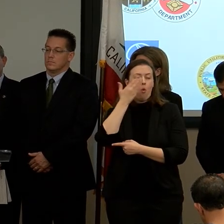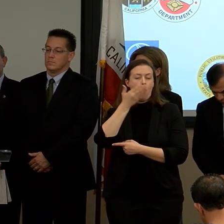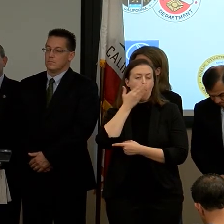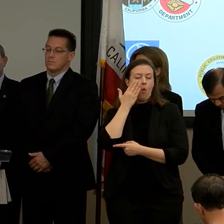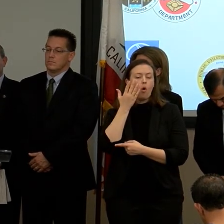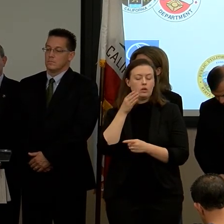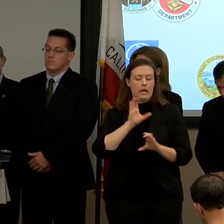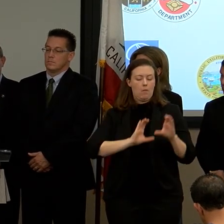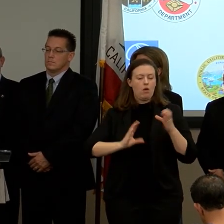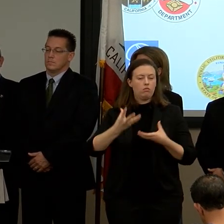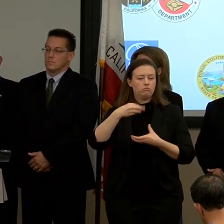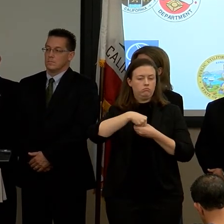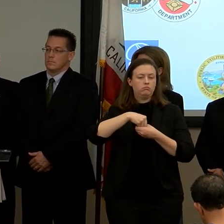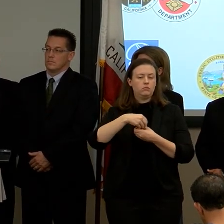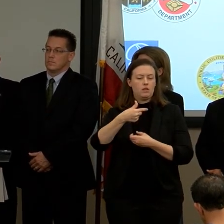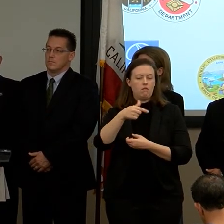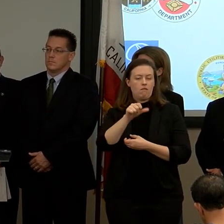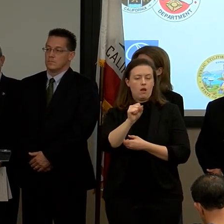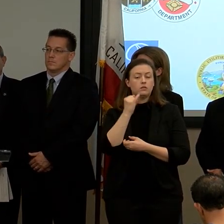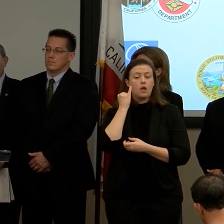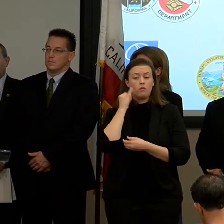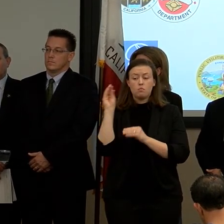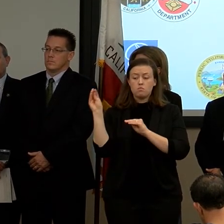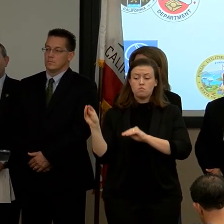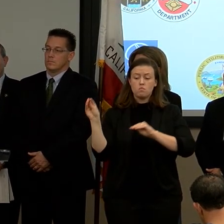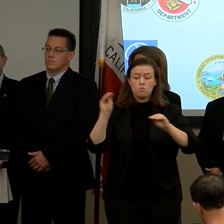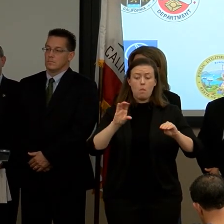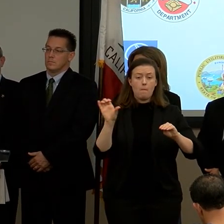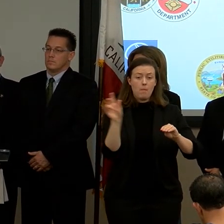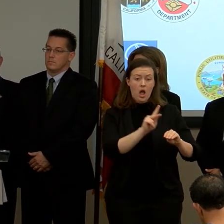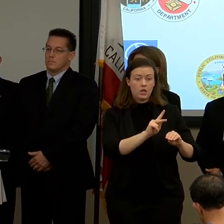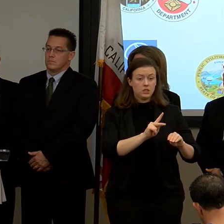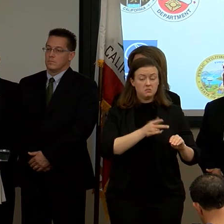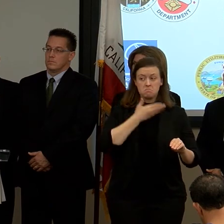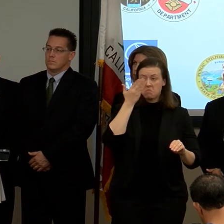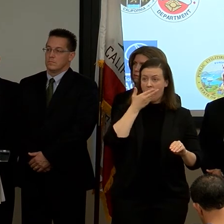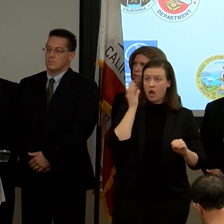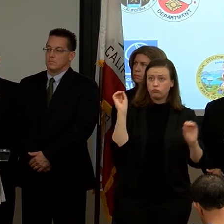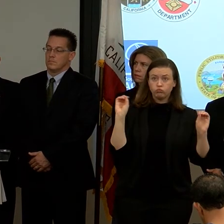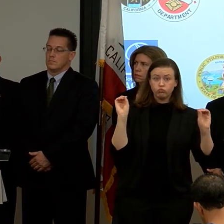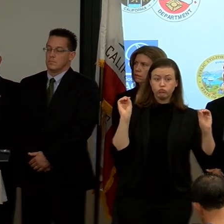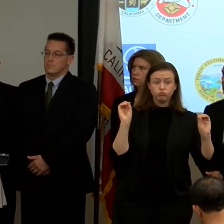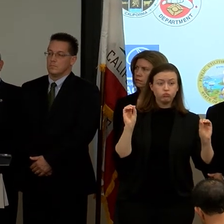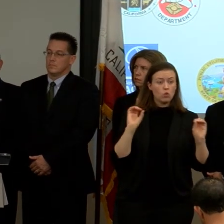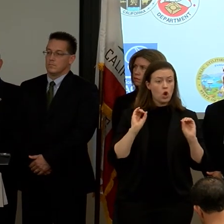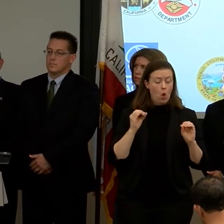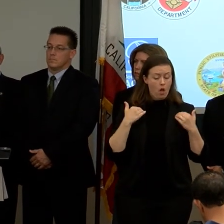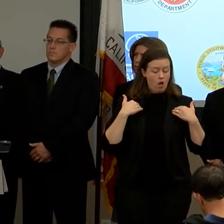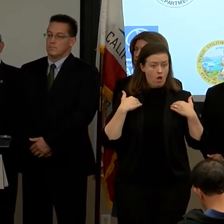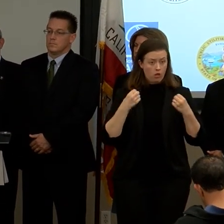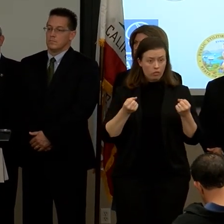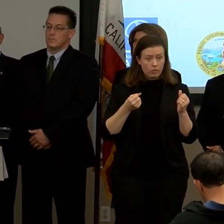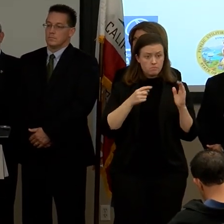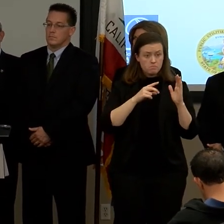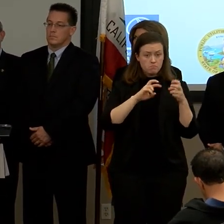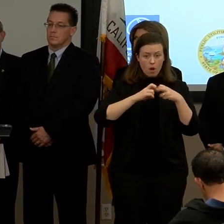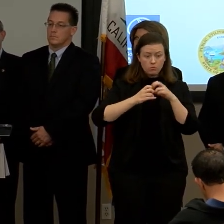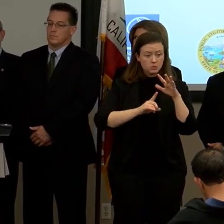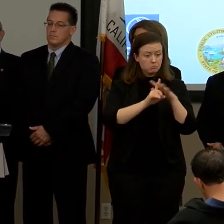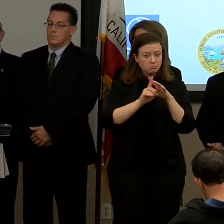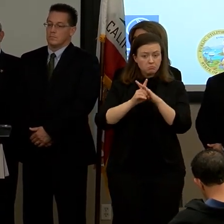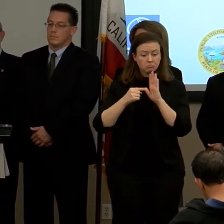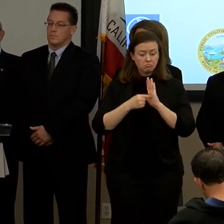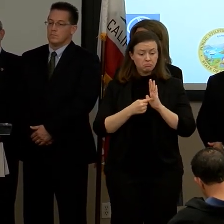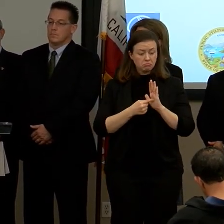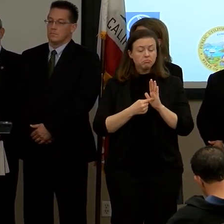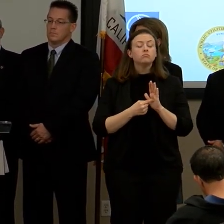if residents come back home and they don't smell any odors and don't have any symptoms, then it's safe for them